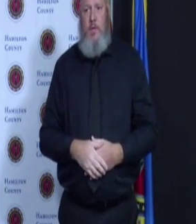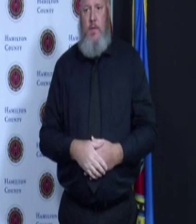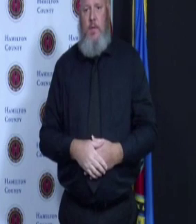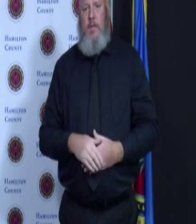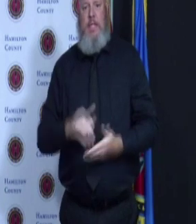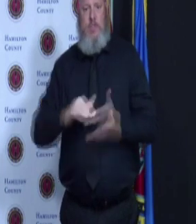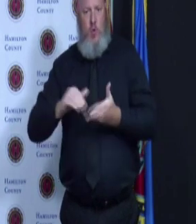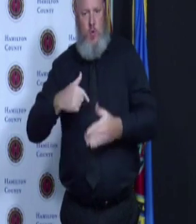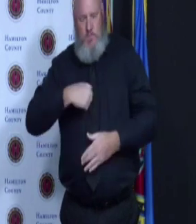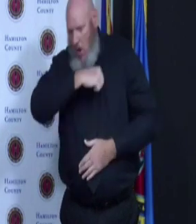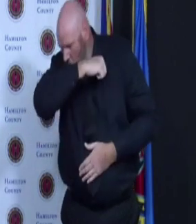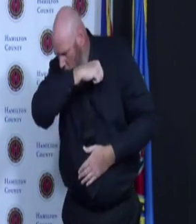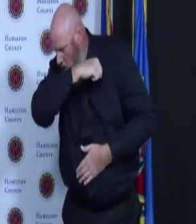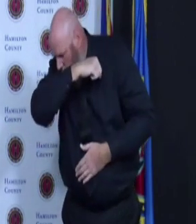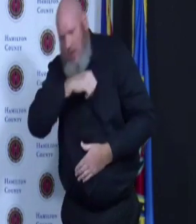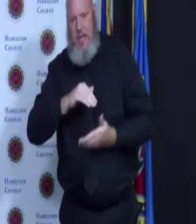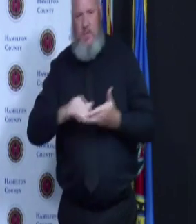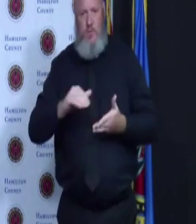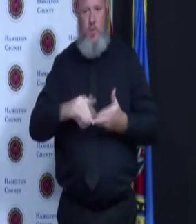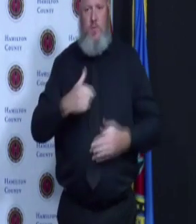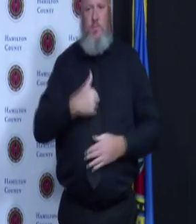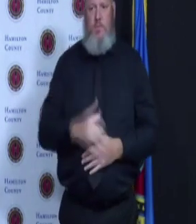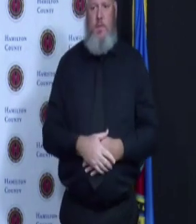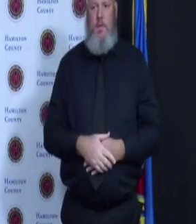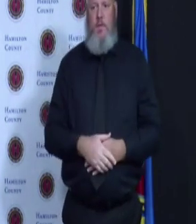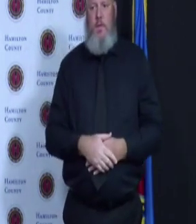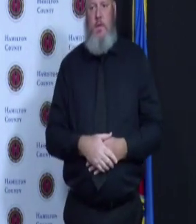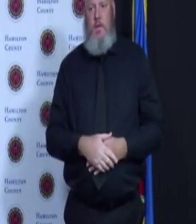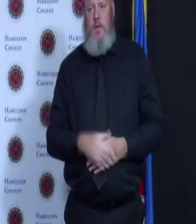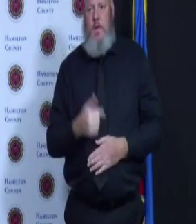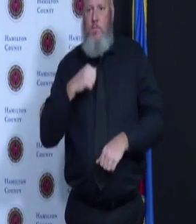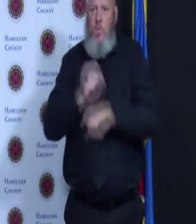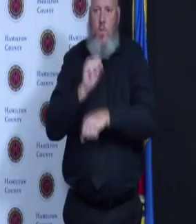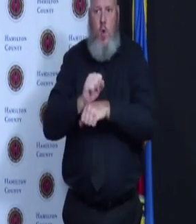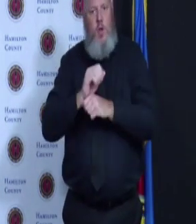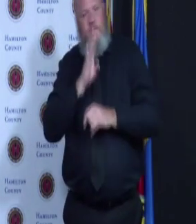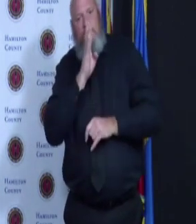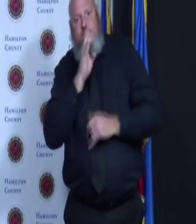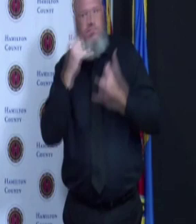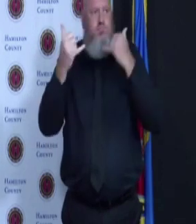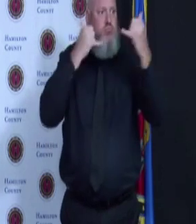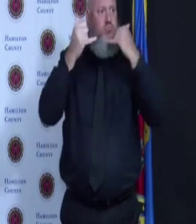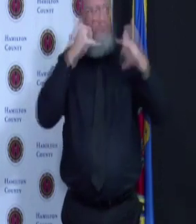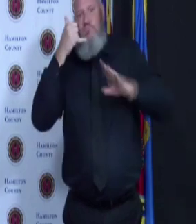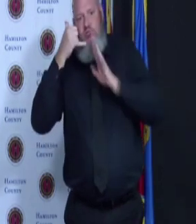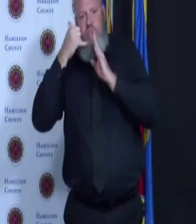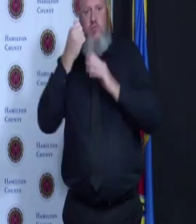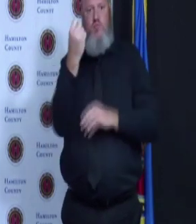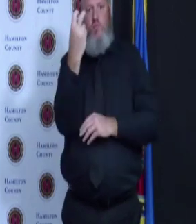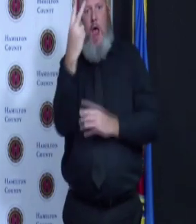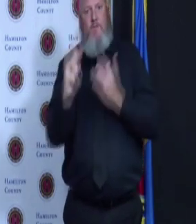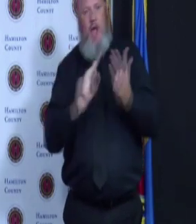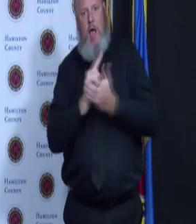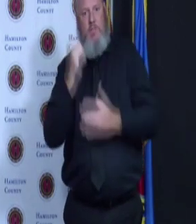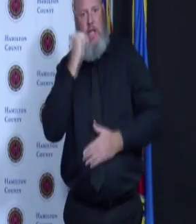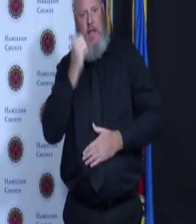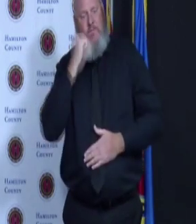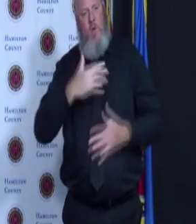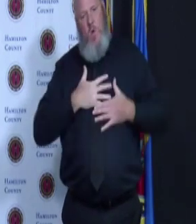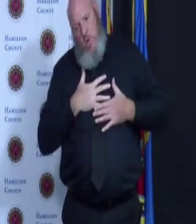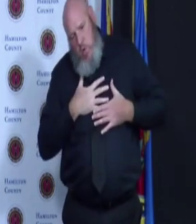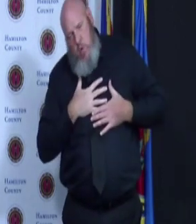Excuse me, I've been speaking 12 hours a day, every day. This coalition facilitates regional collaboration and